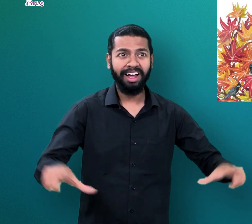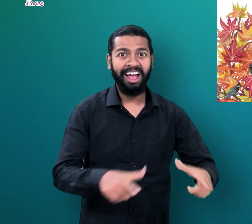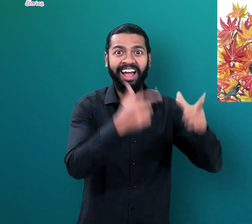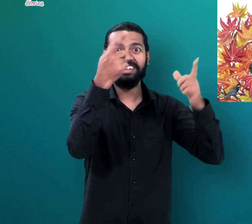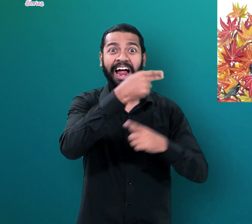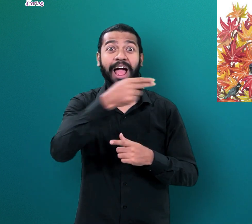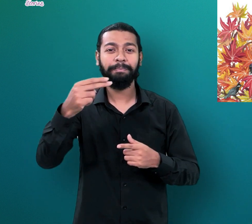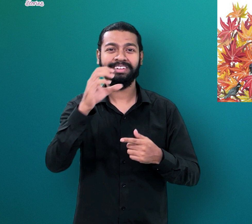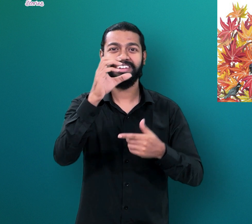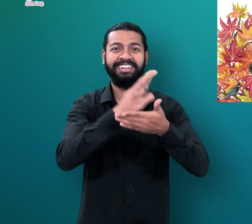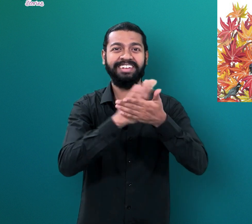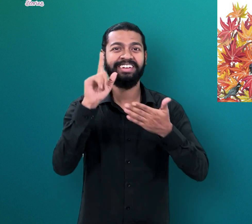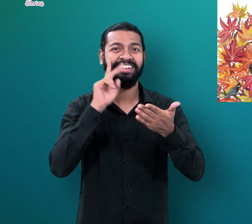I want to climb a chinnar tree